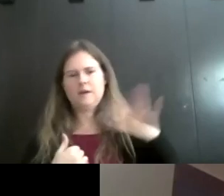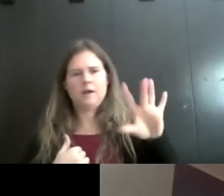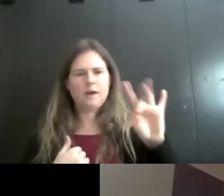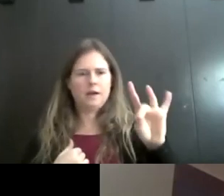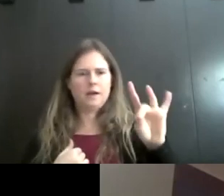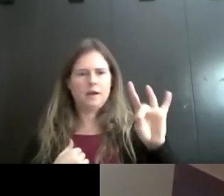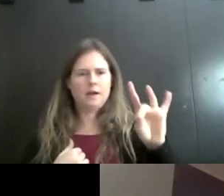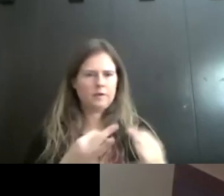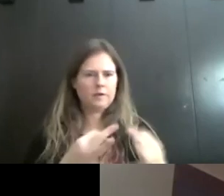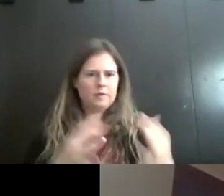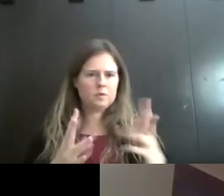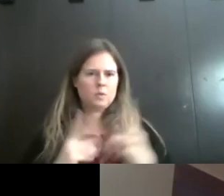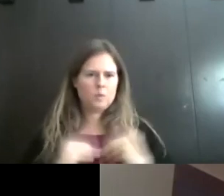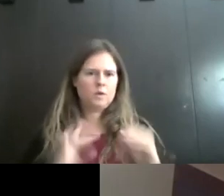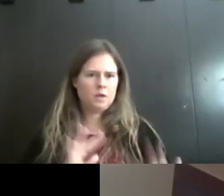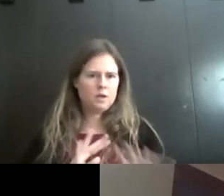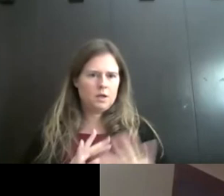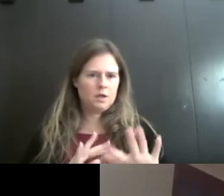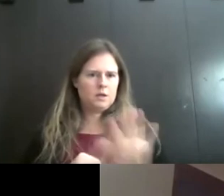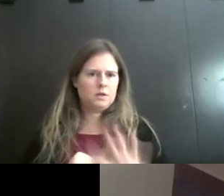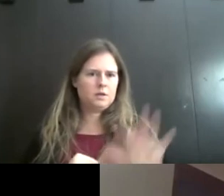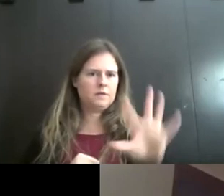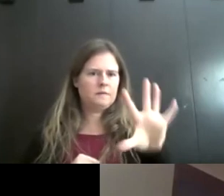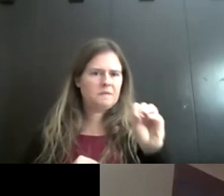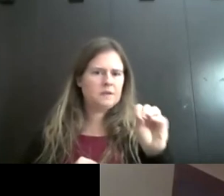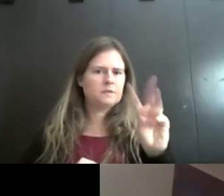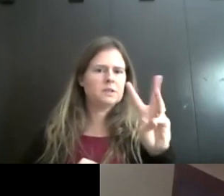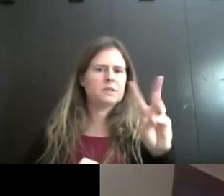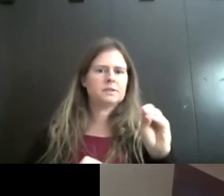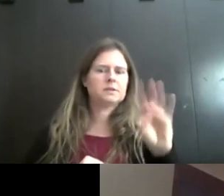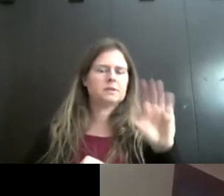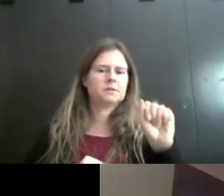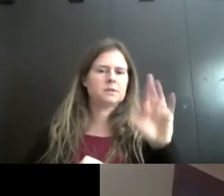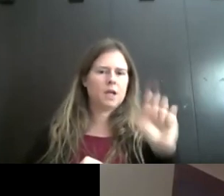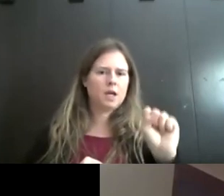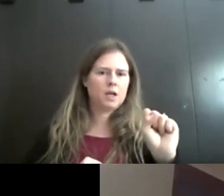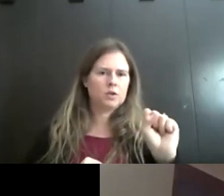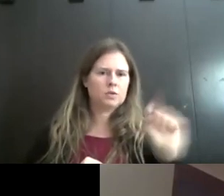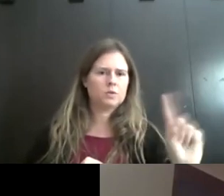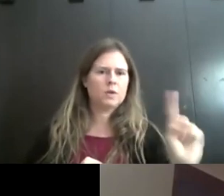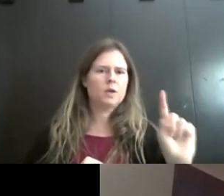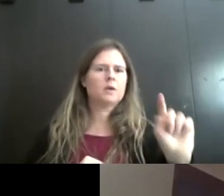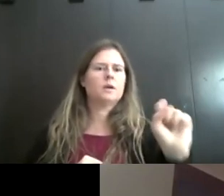very much land, 50, 60 acres in almost downtown San Fernando,